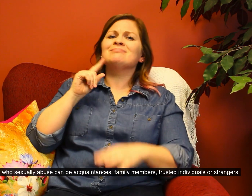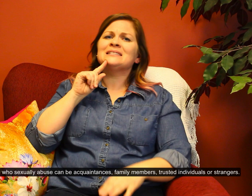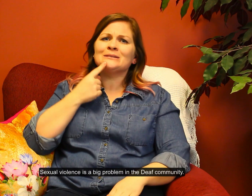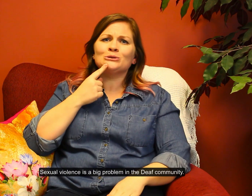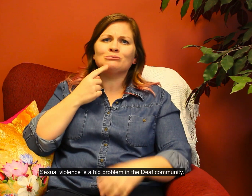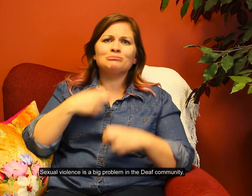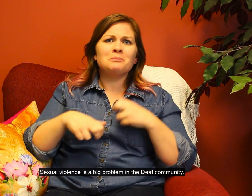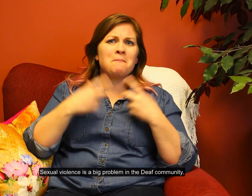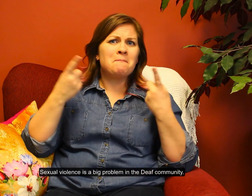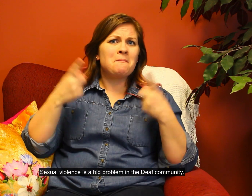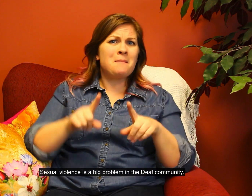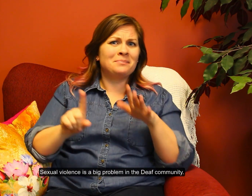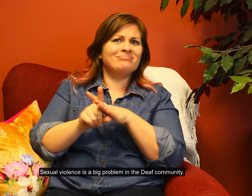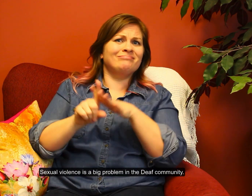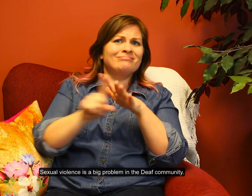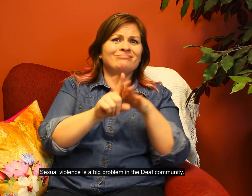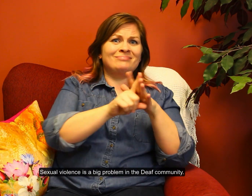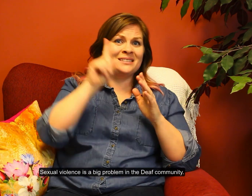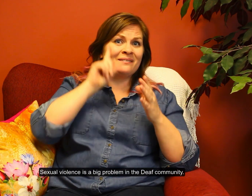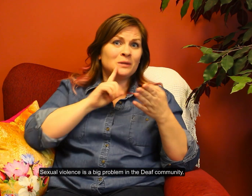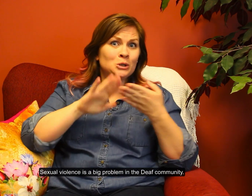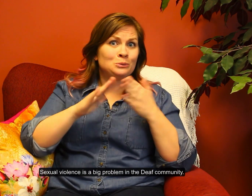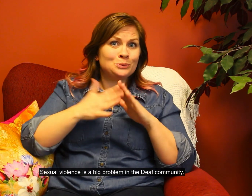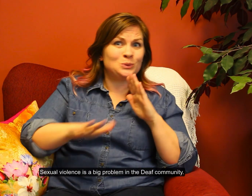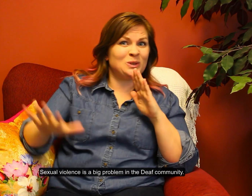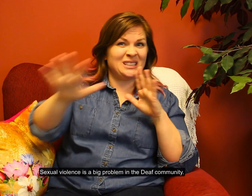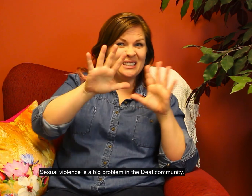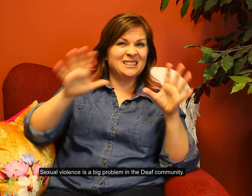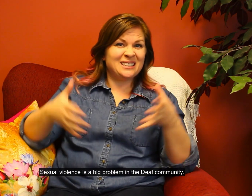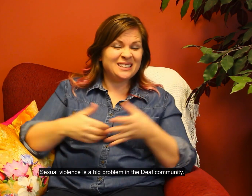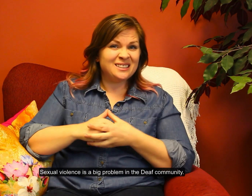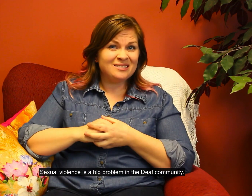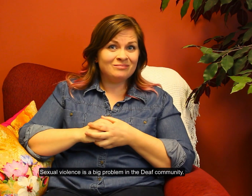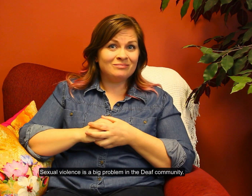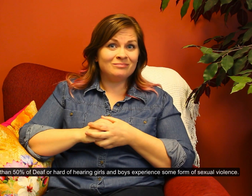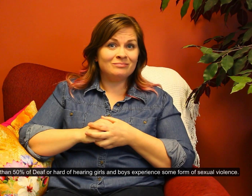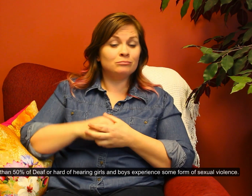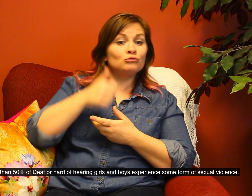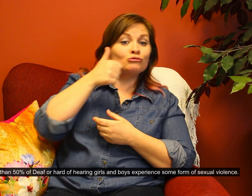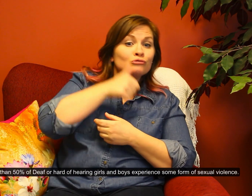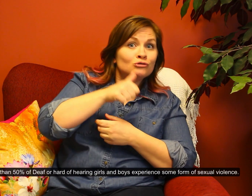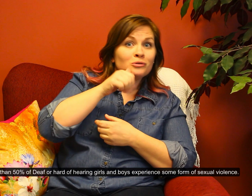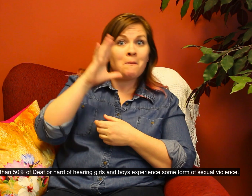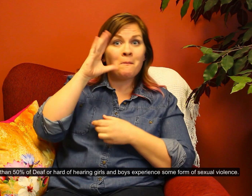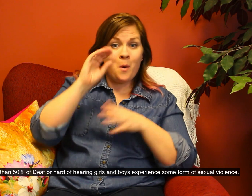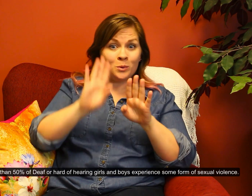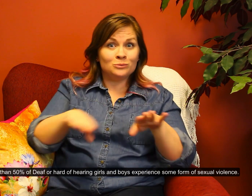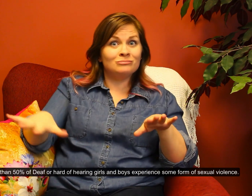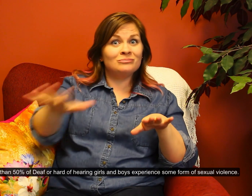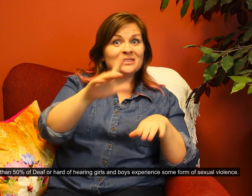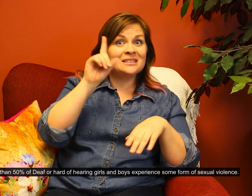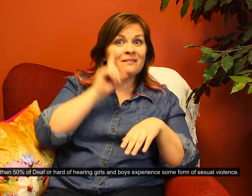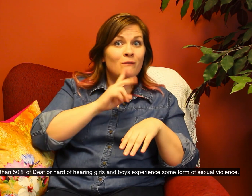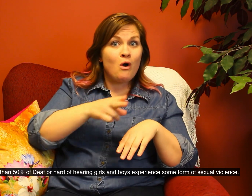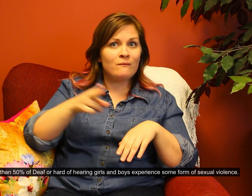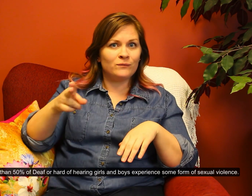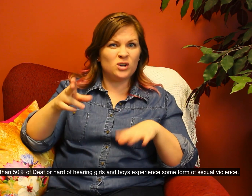Sexual violence is a big problem in the deaf community. More than 50% of deaf or hard of hearing girls